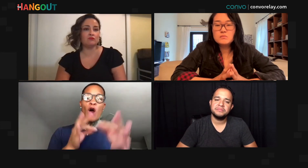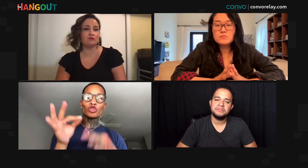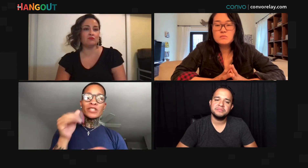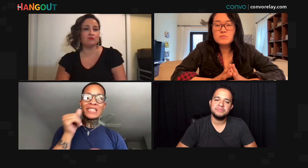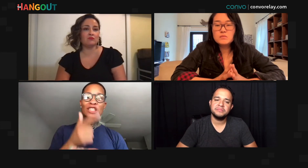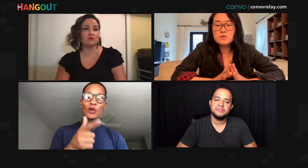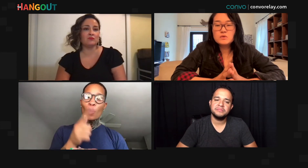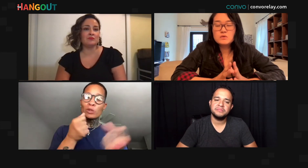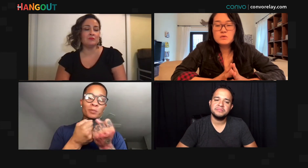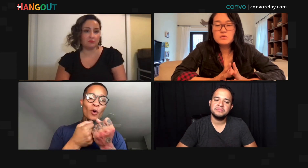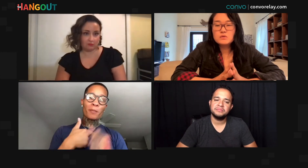through